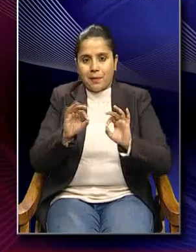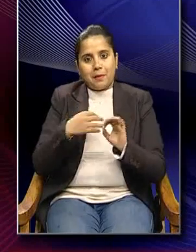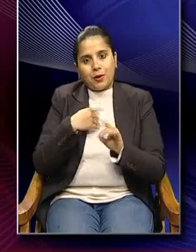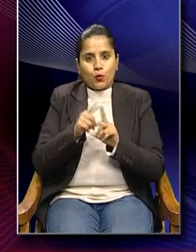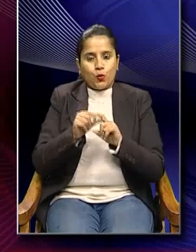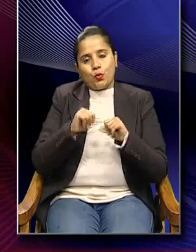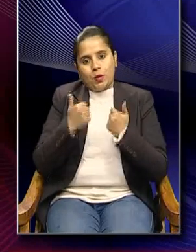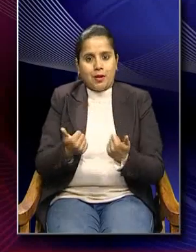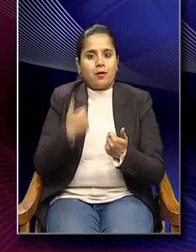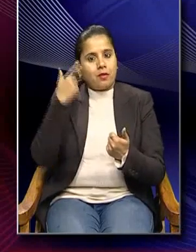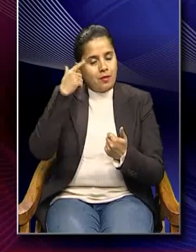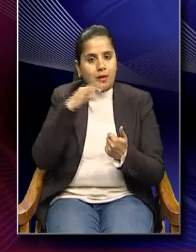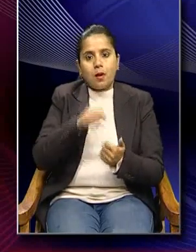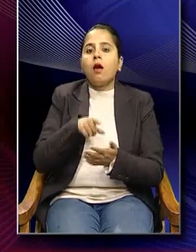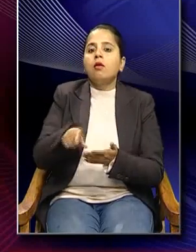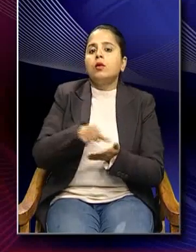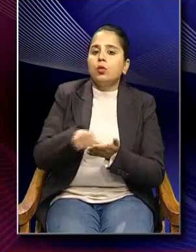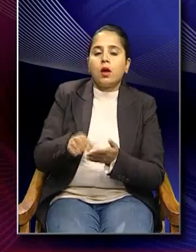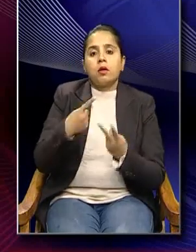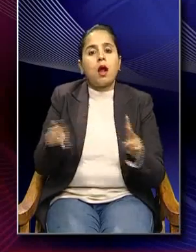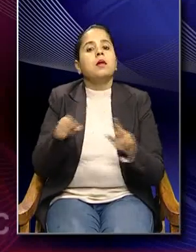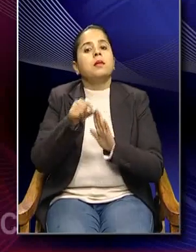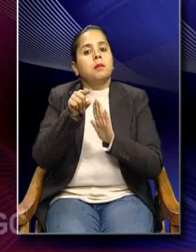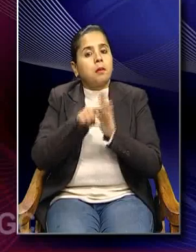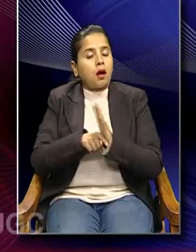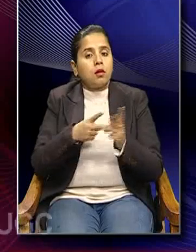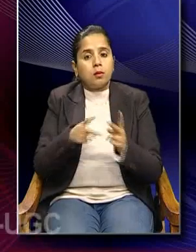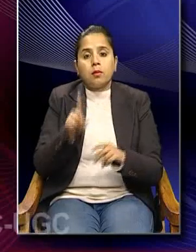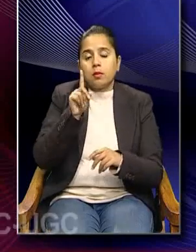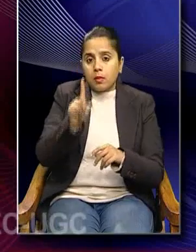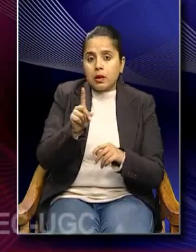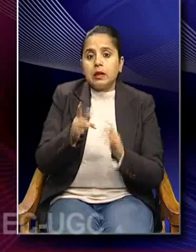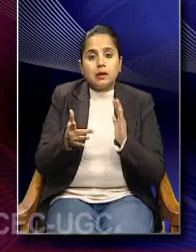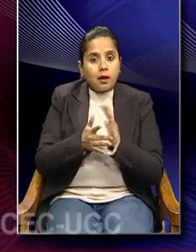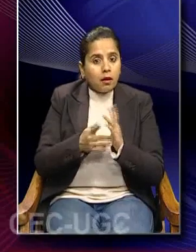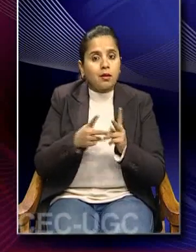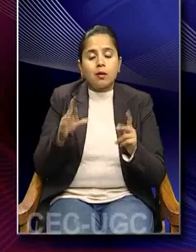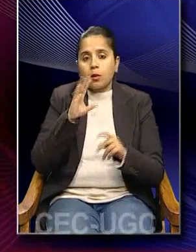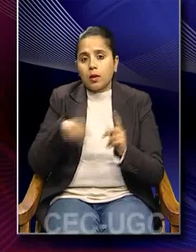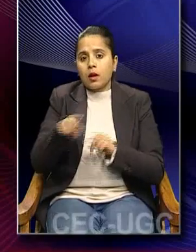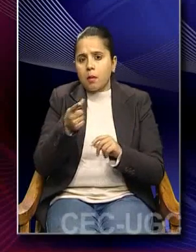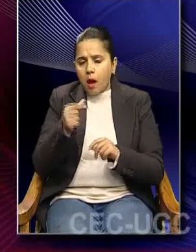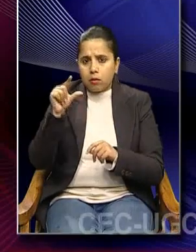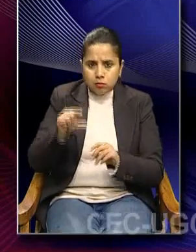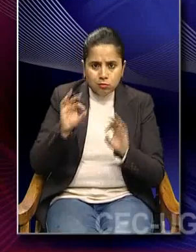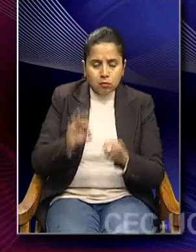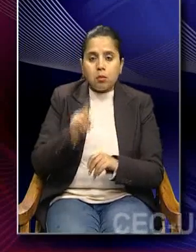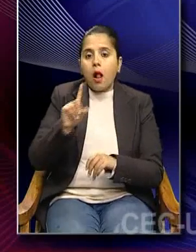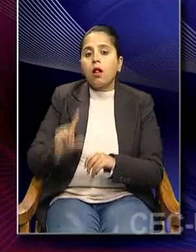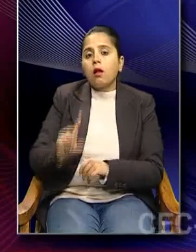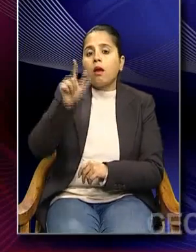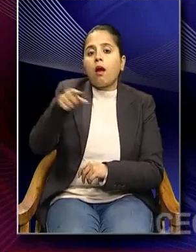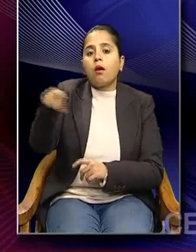and implementing various policies technically and efficiently and cost effectively, but later on